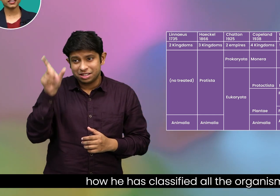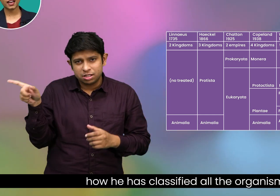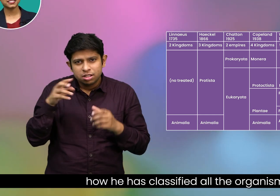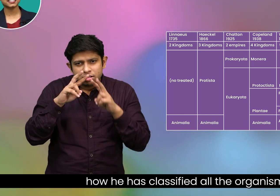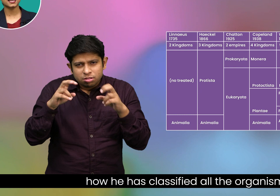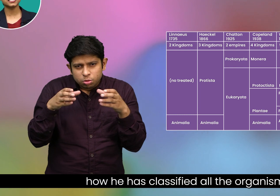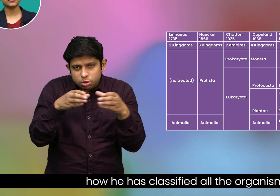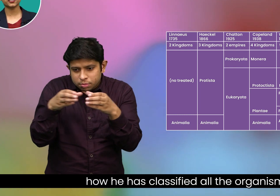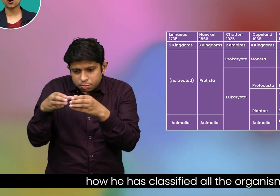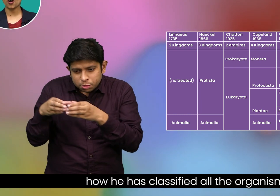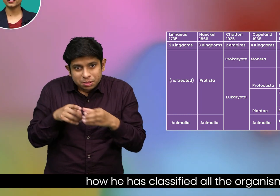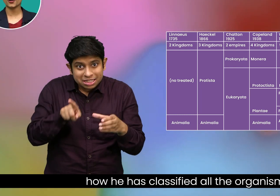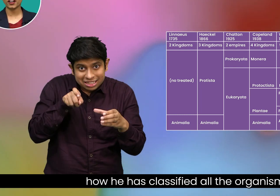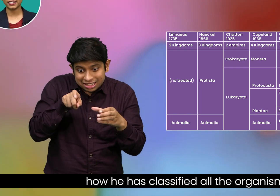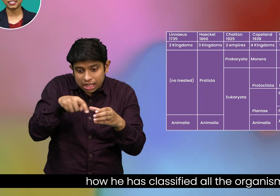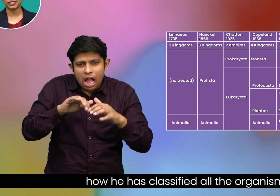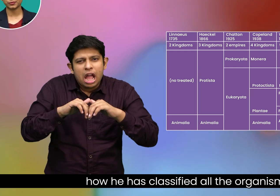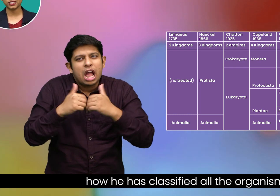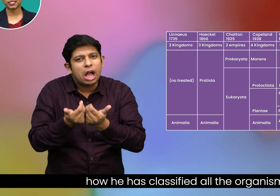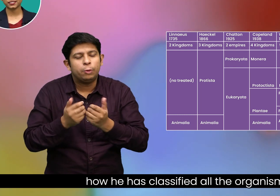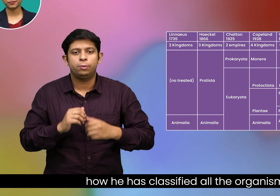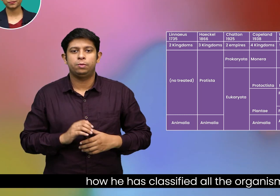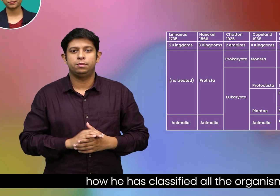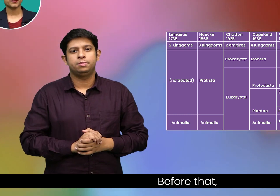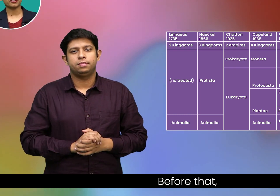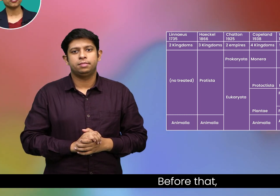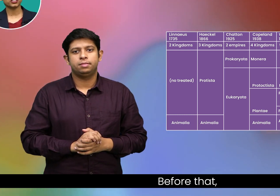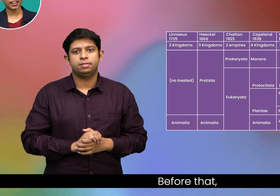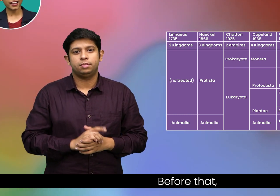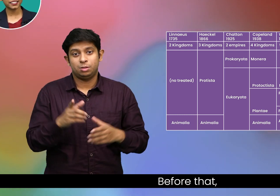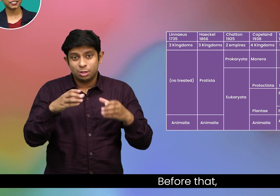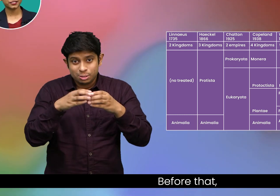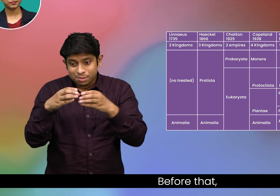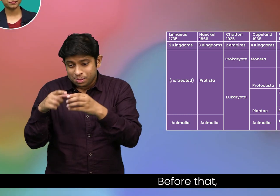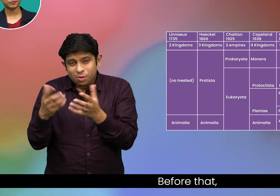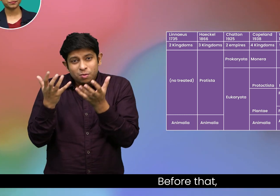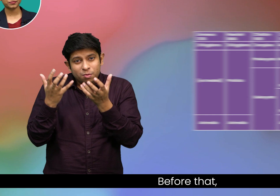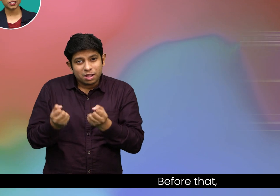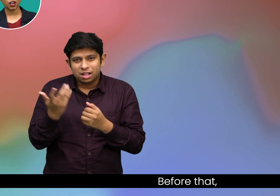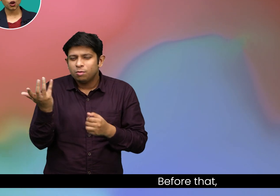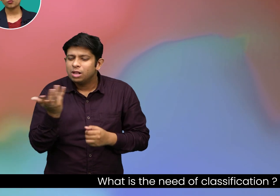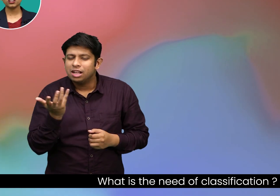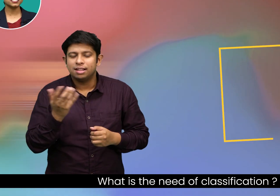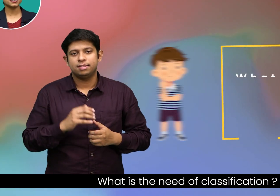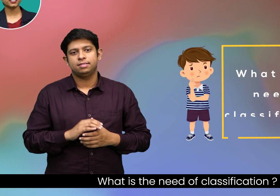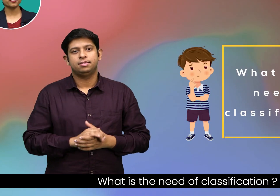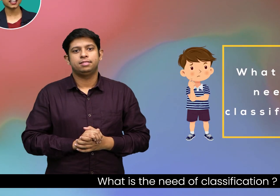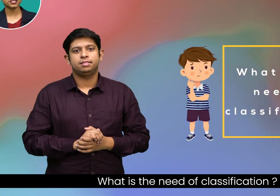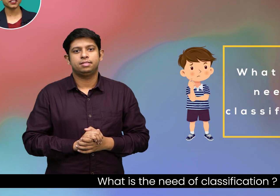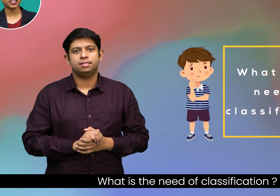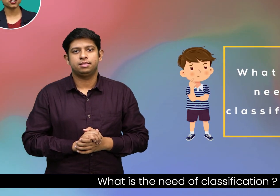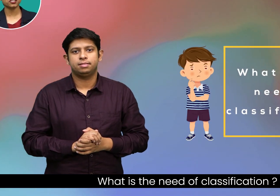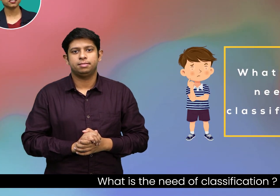how he has classified all the organisms. Before that, what is the need